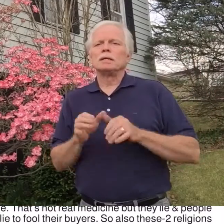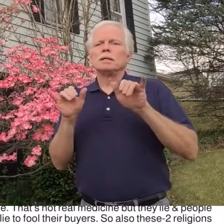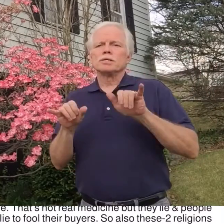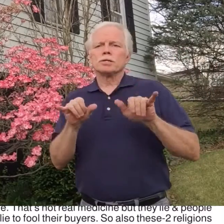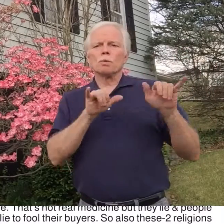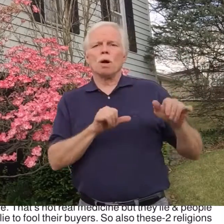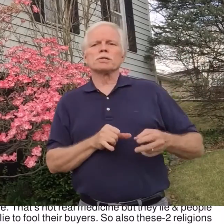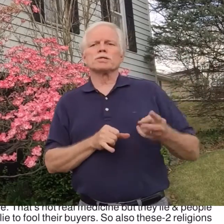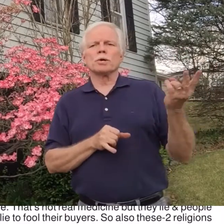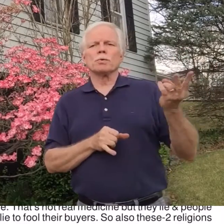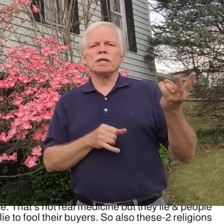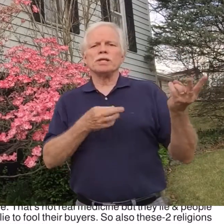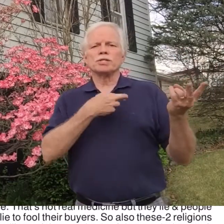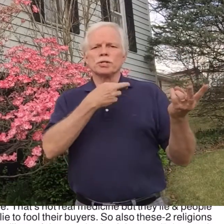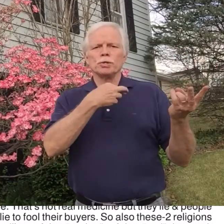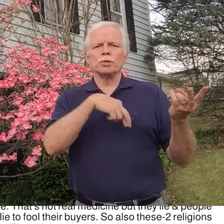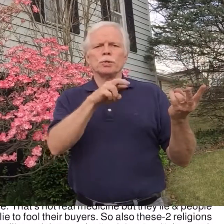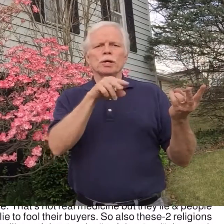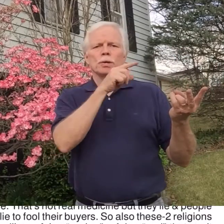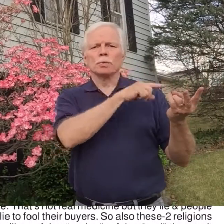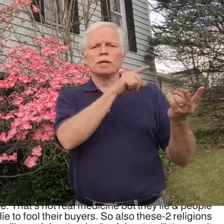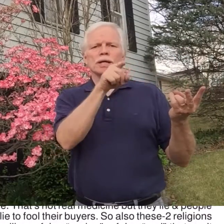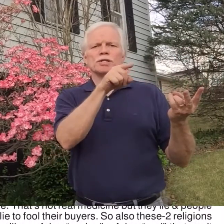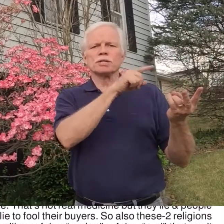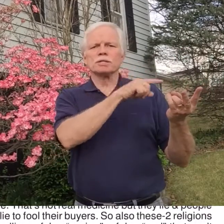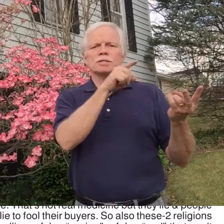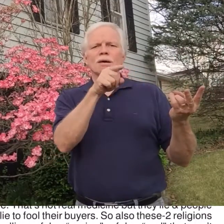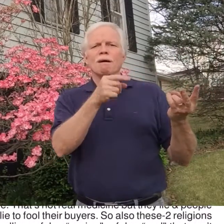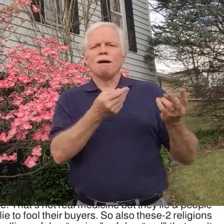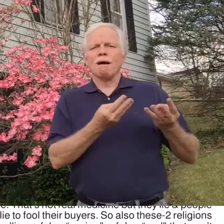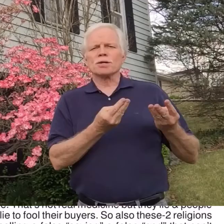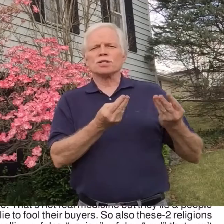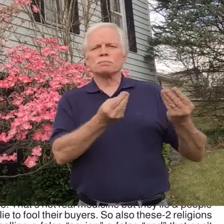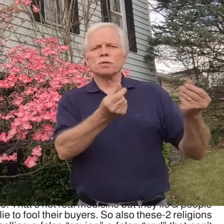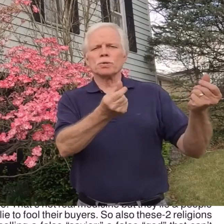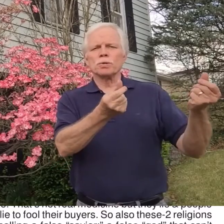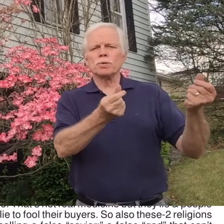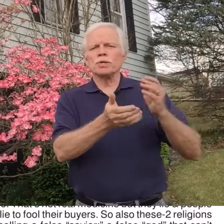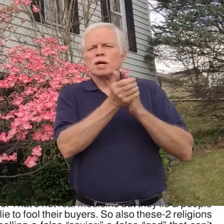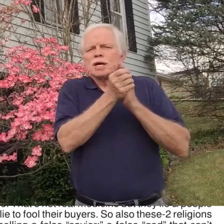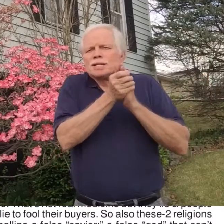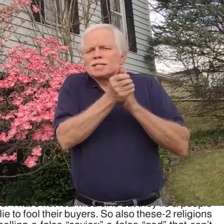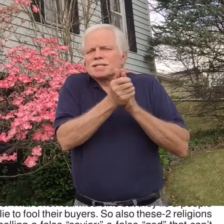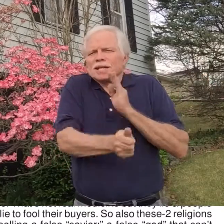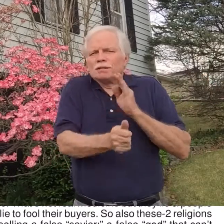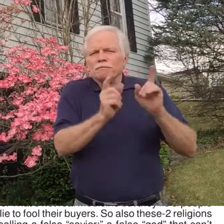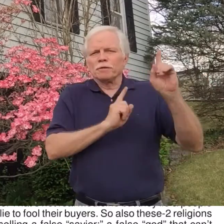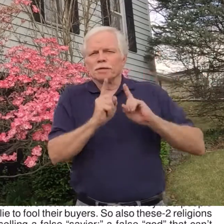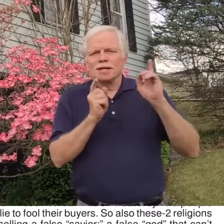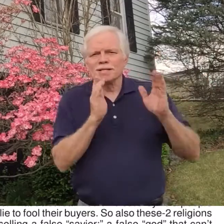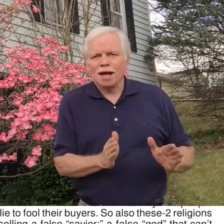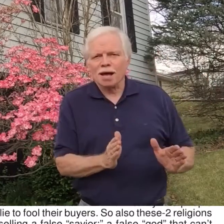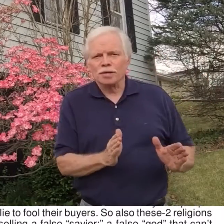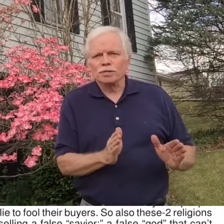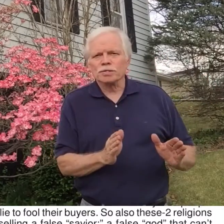So also, these two religions are smooth, skillful signers